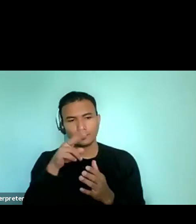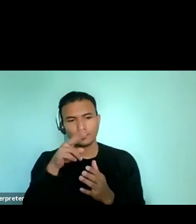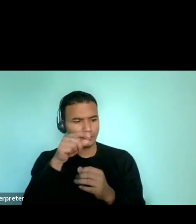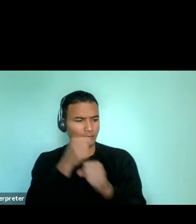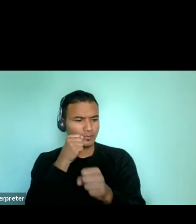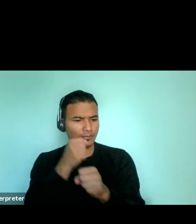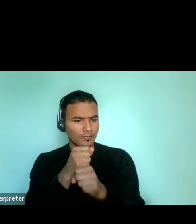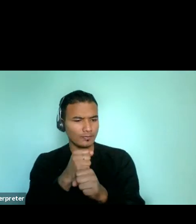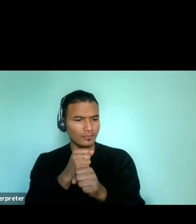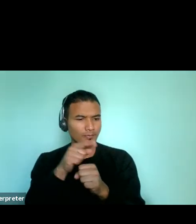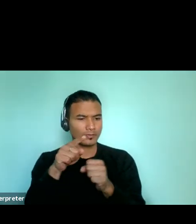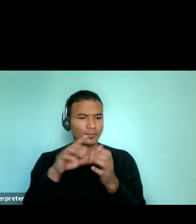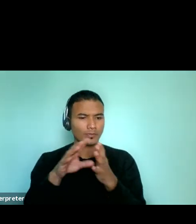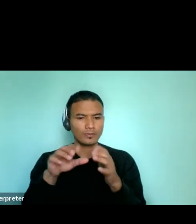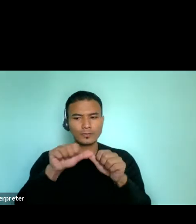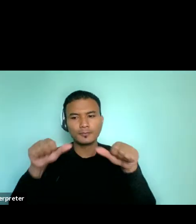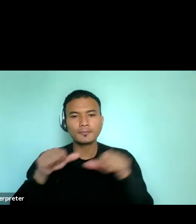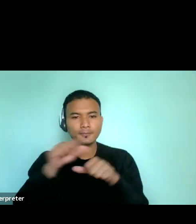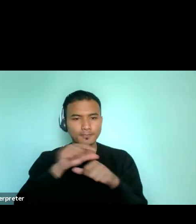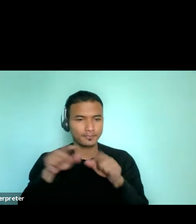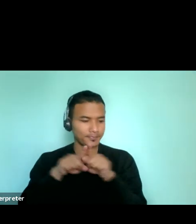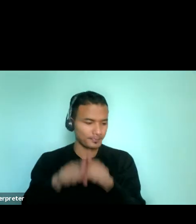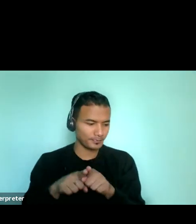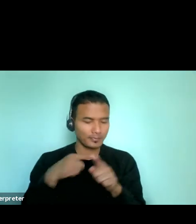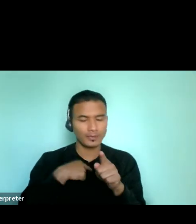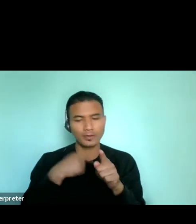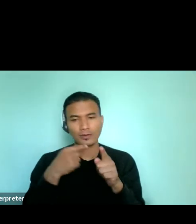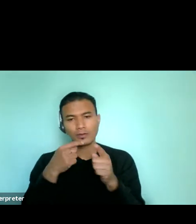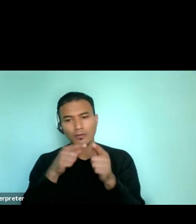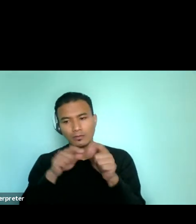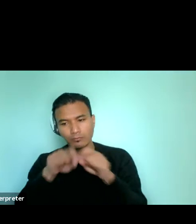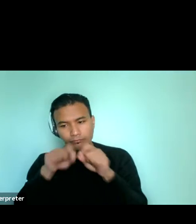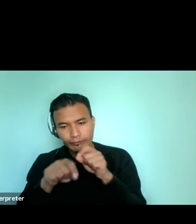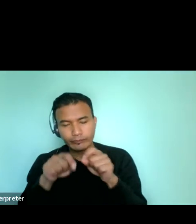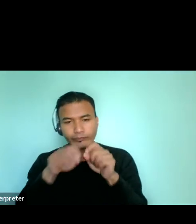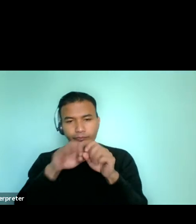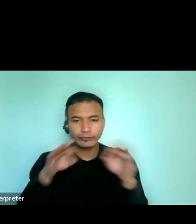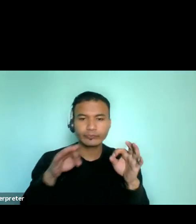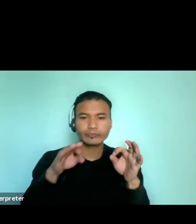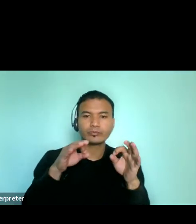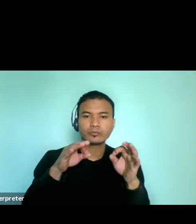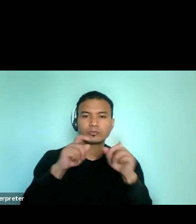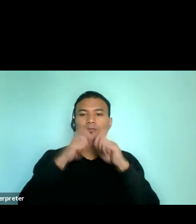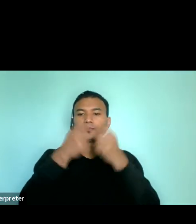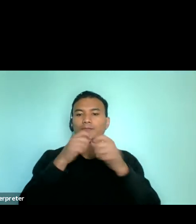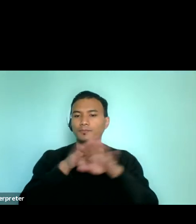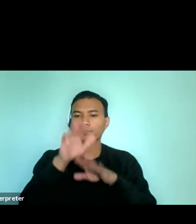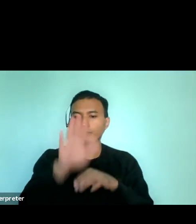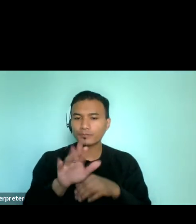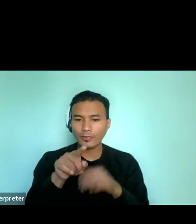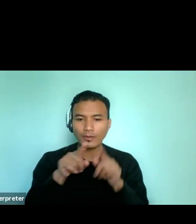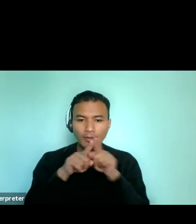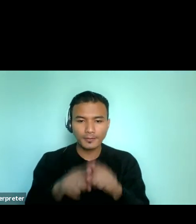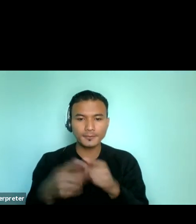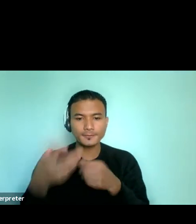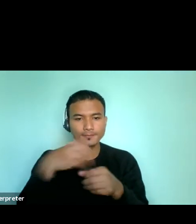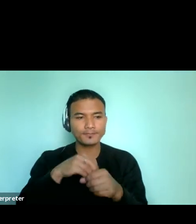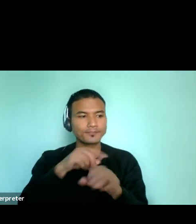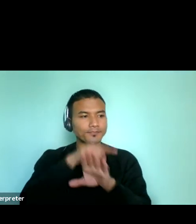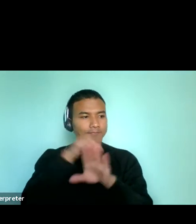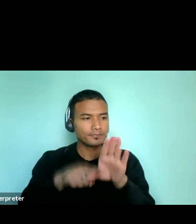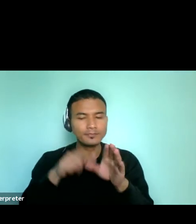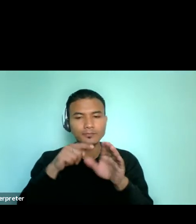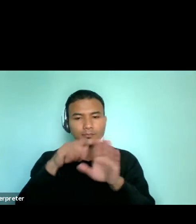promised allocation of land and for farming and housing in the new settlement area, including life quality